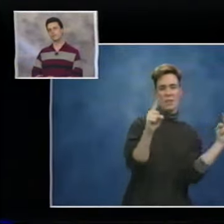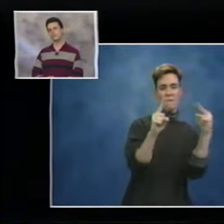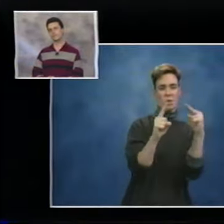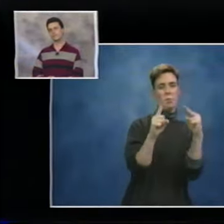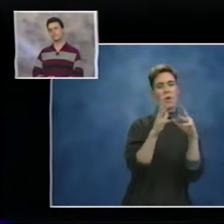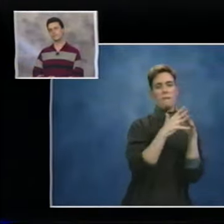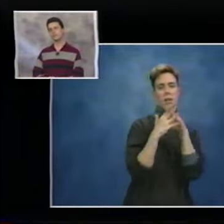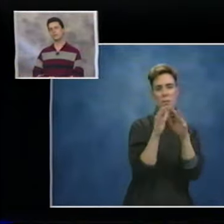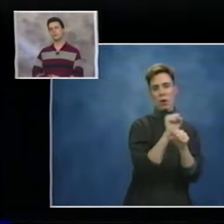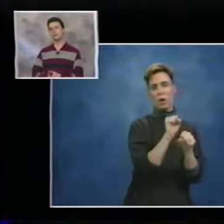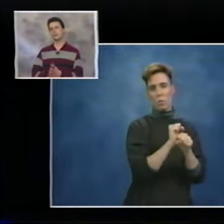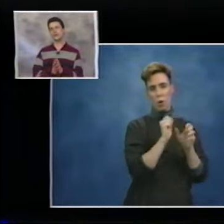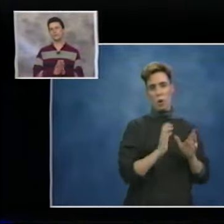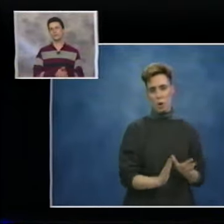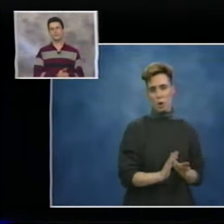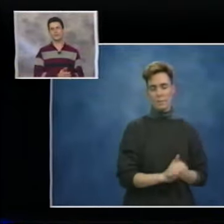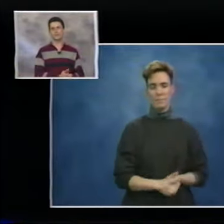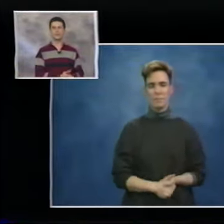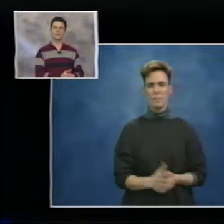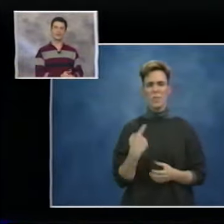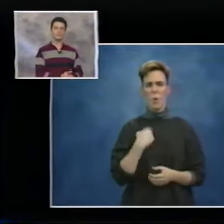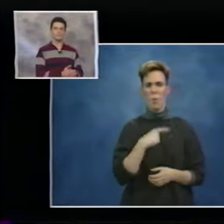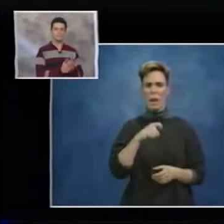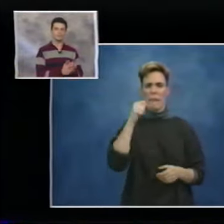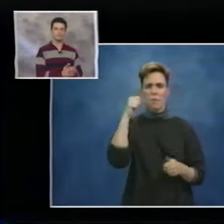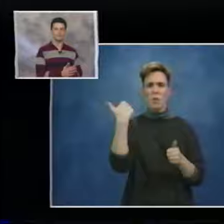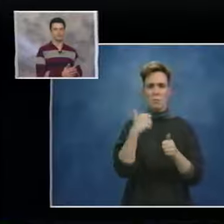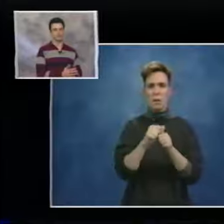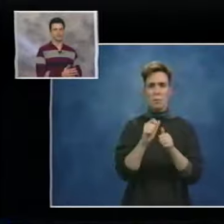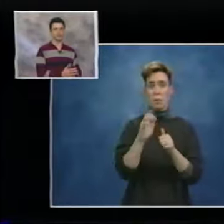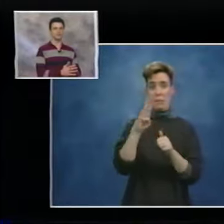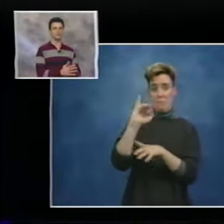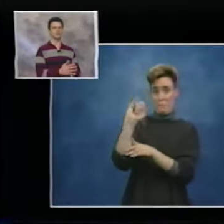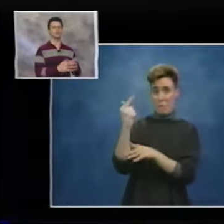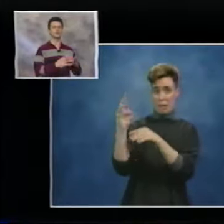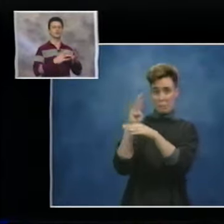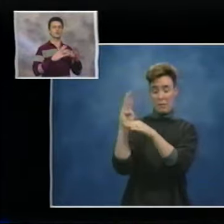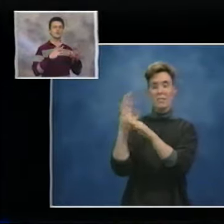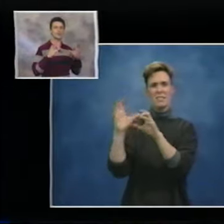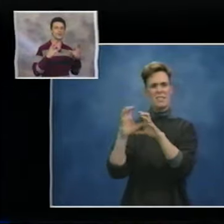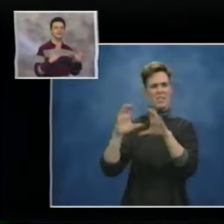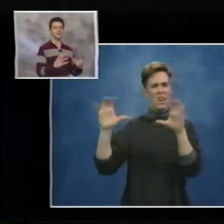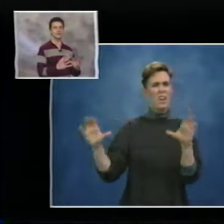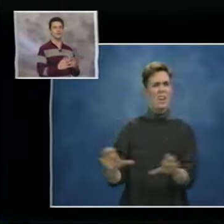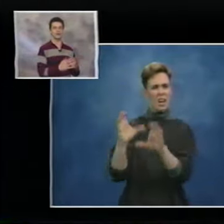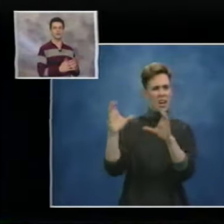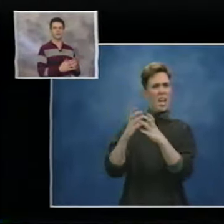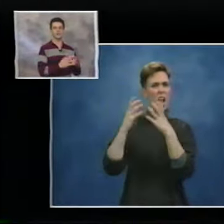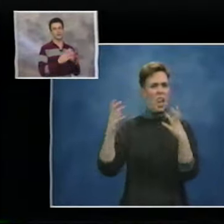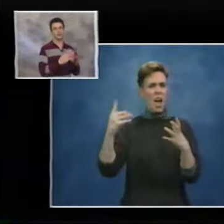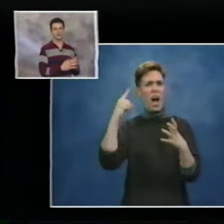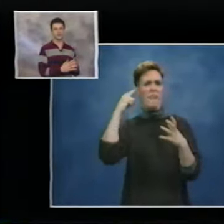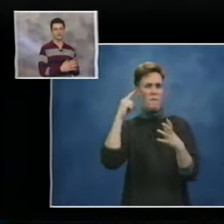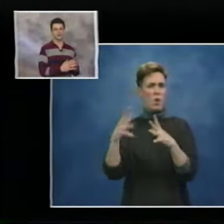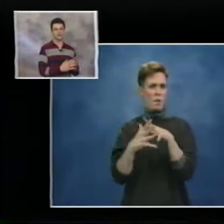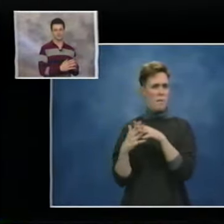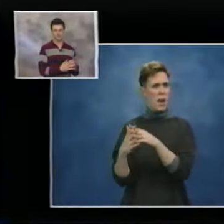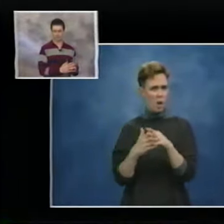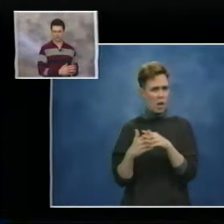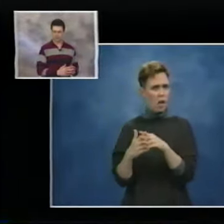worker. We have to remember that big business did a tremendous amount for